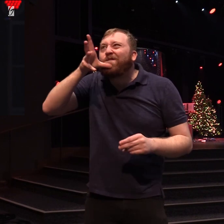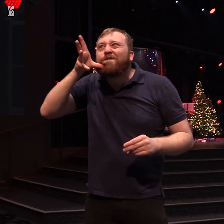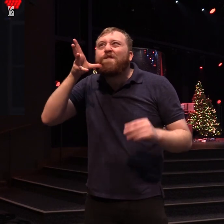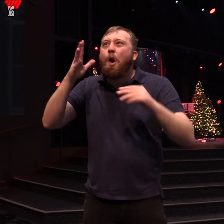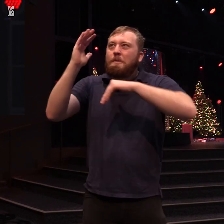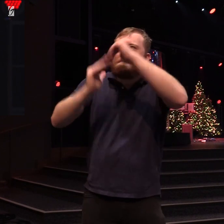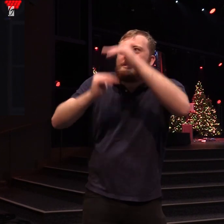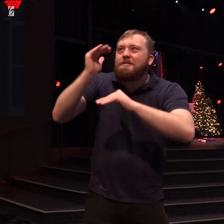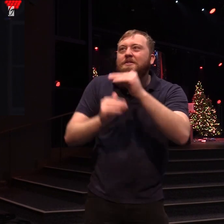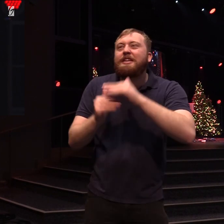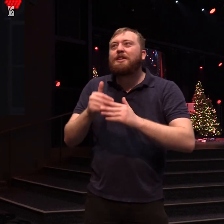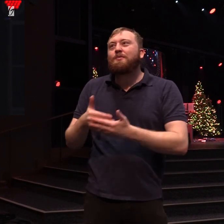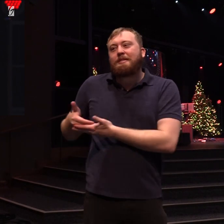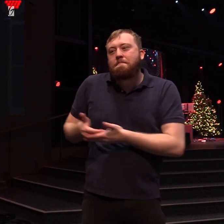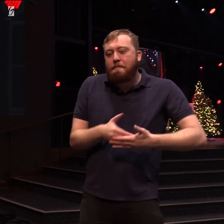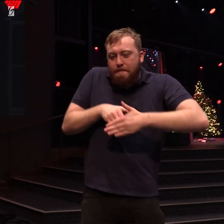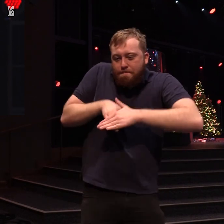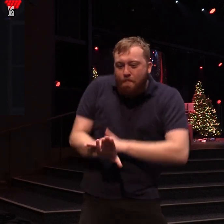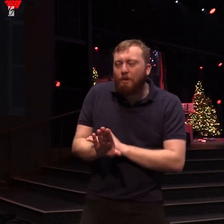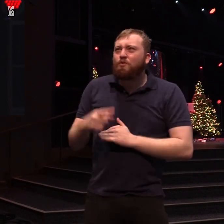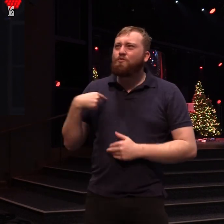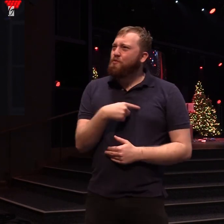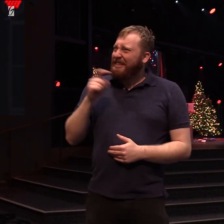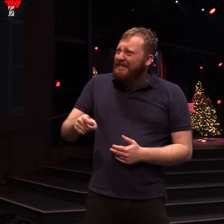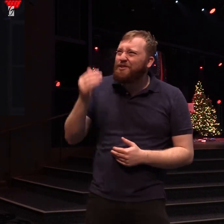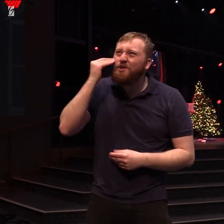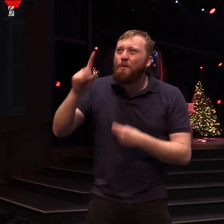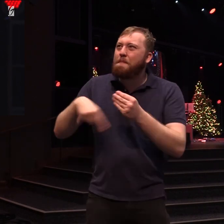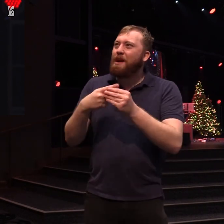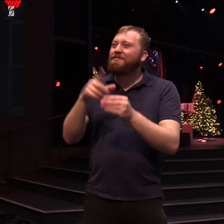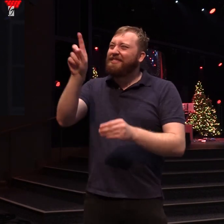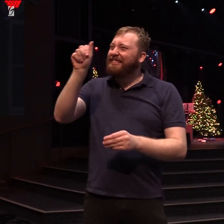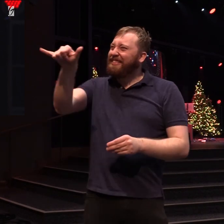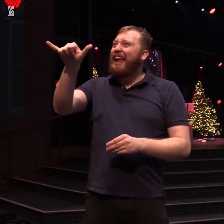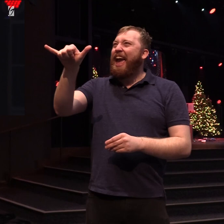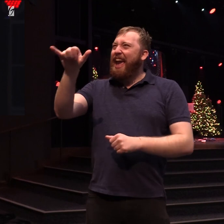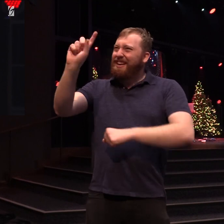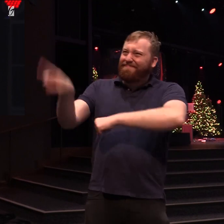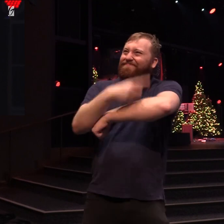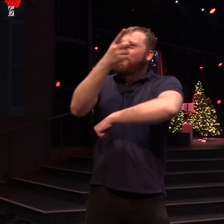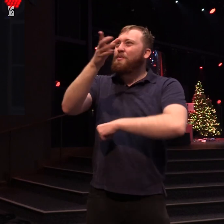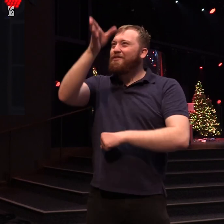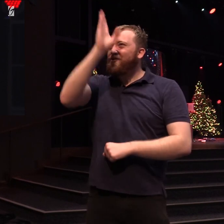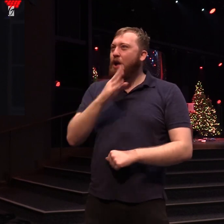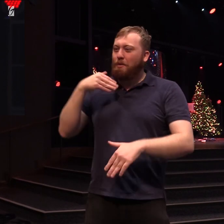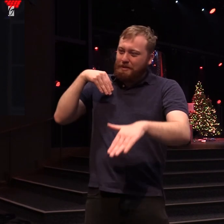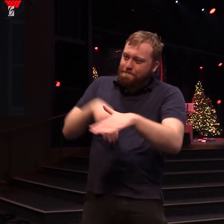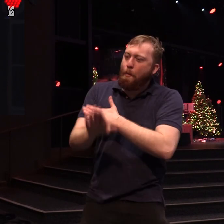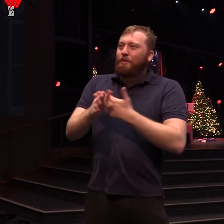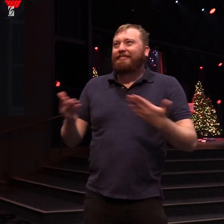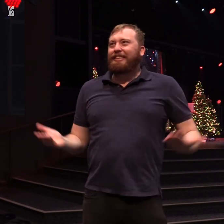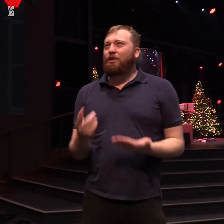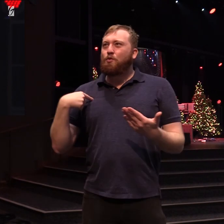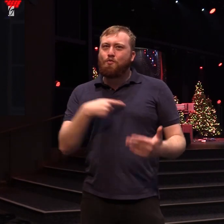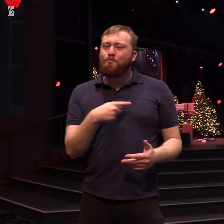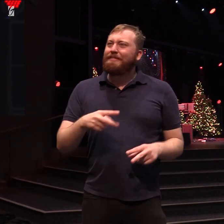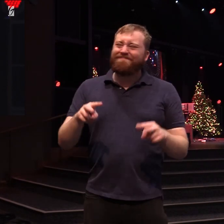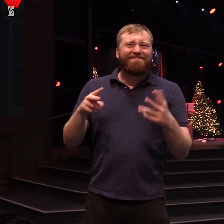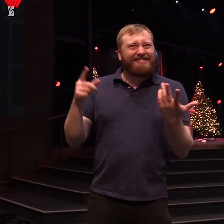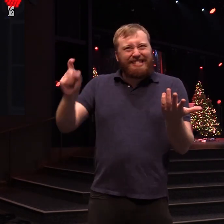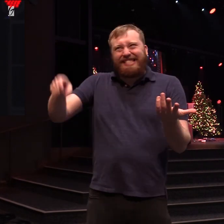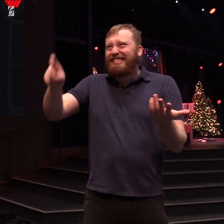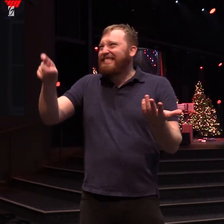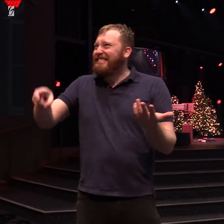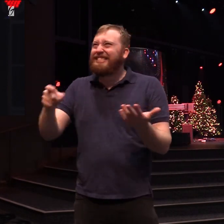know about the day God came, and we need to lift our eyes up and look at the day God's coming again. We need some Christmas this